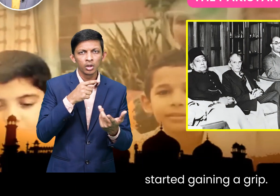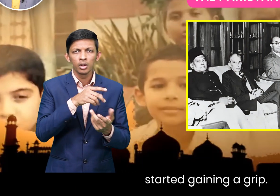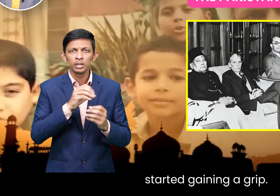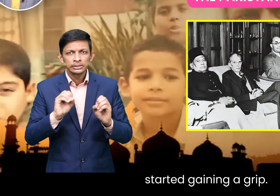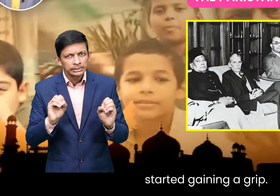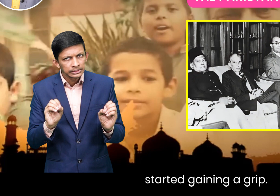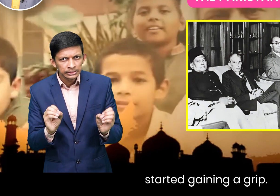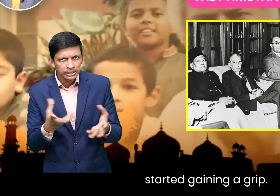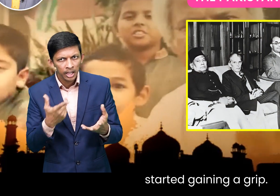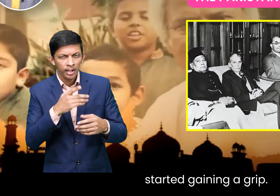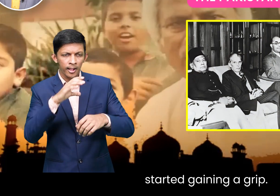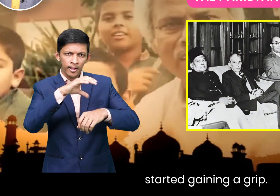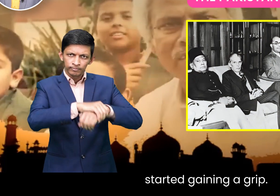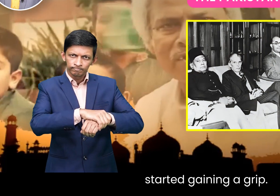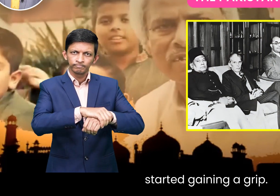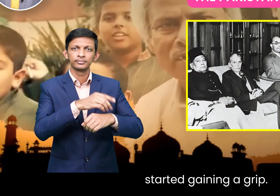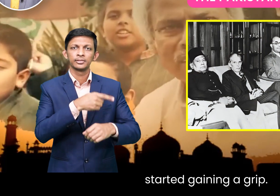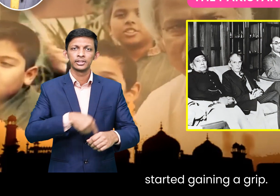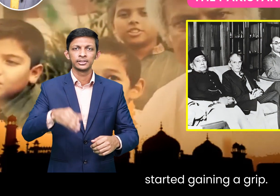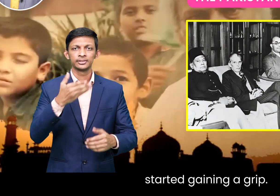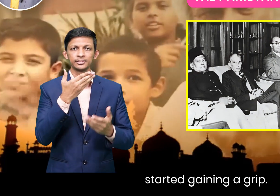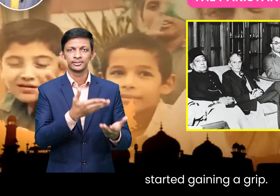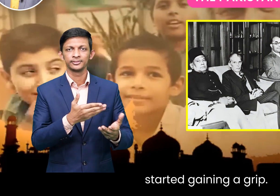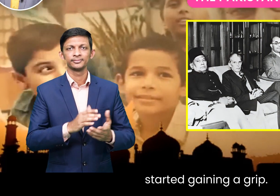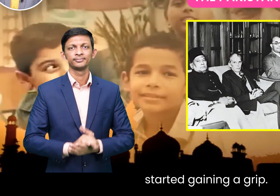started gaining a grip.